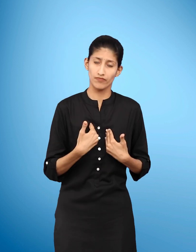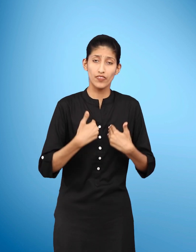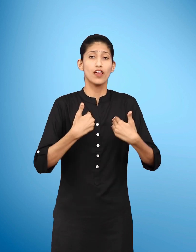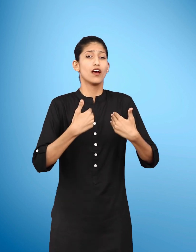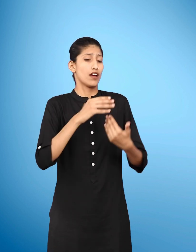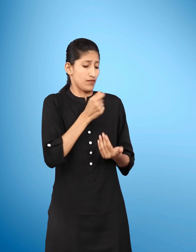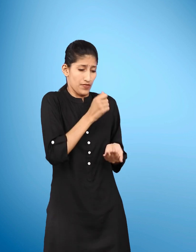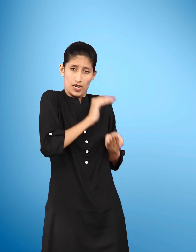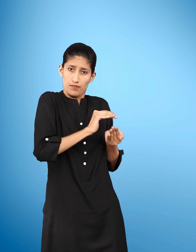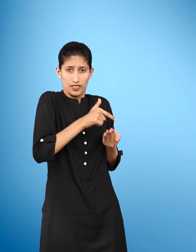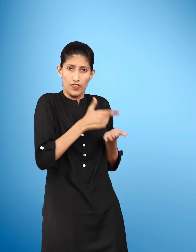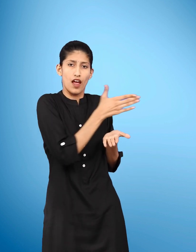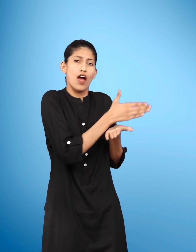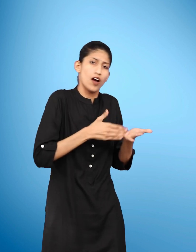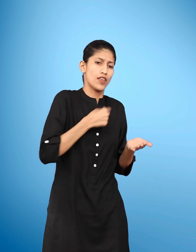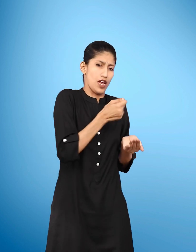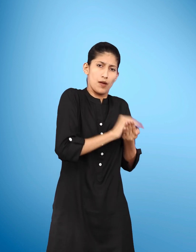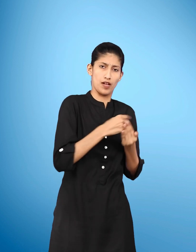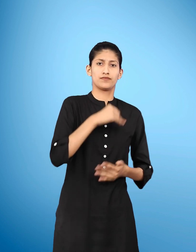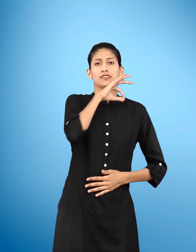They also went on military expeditions